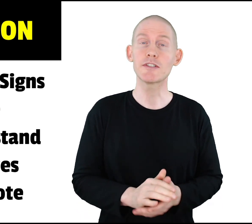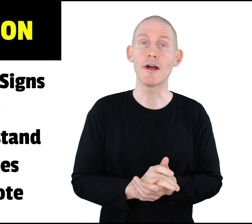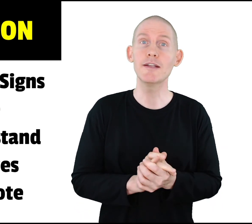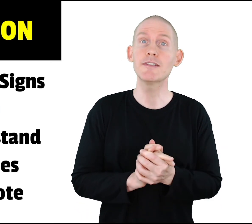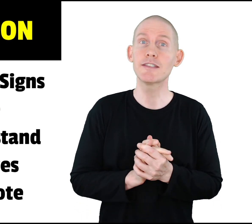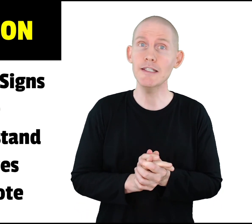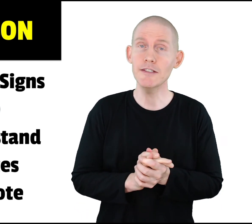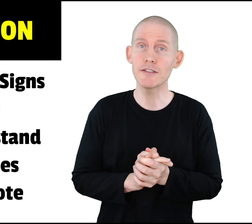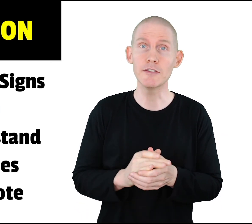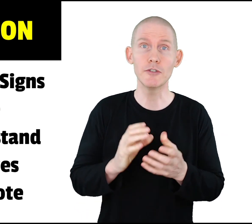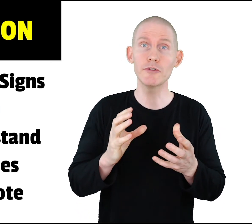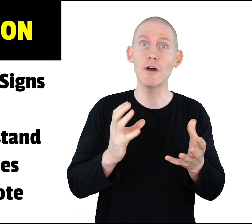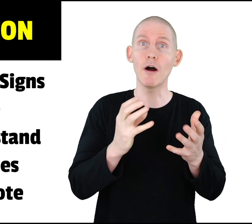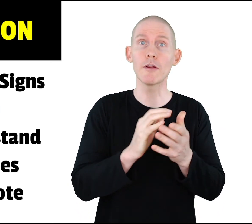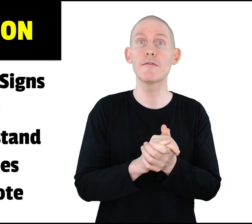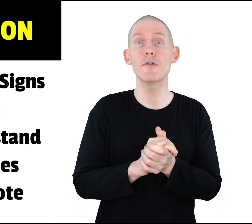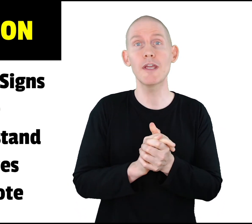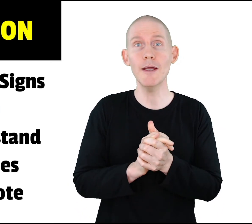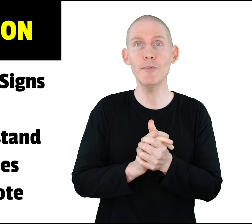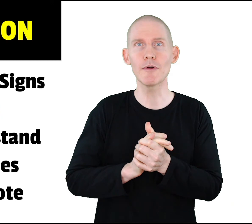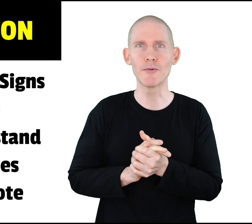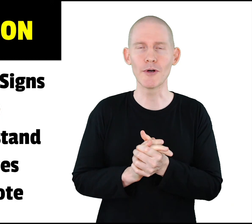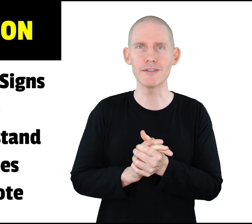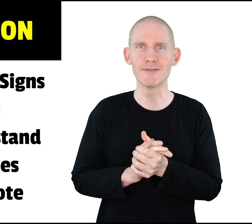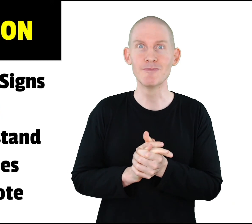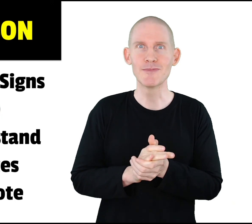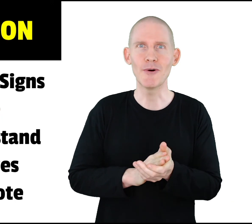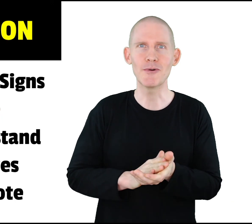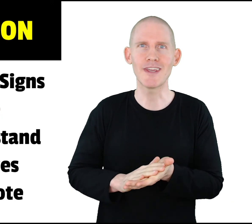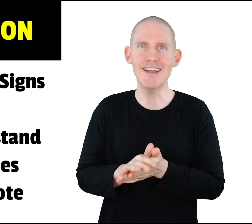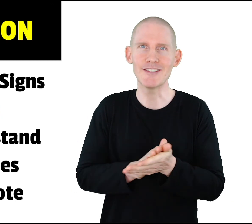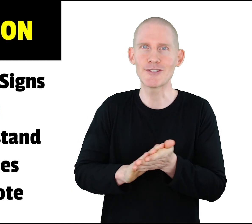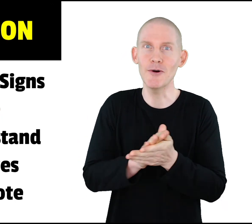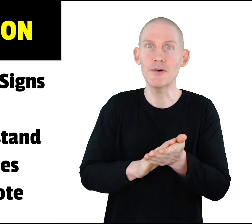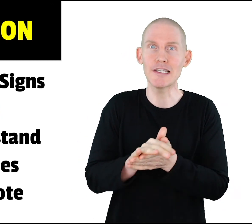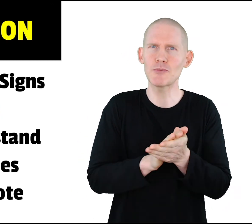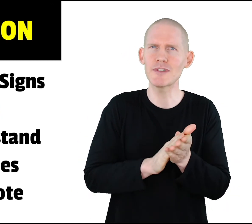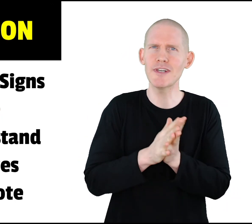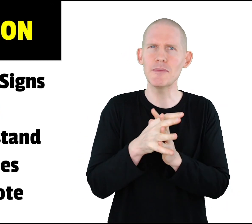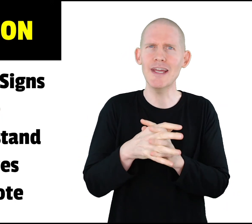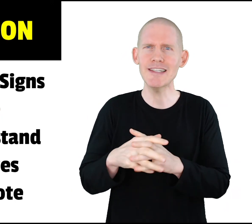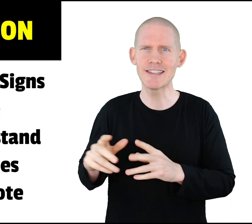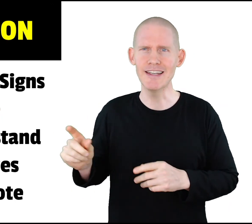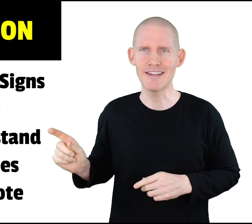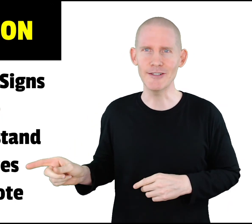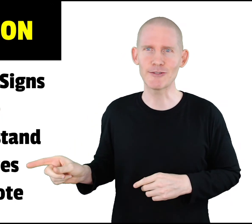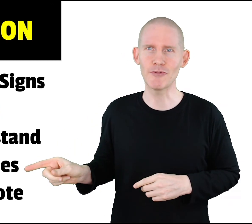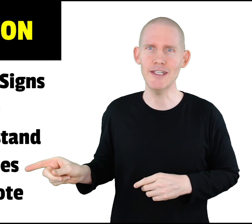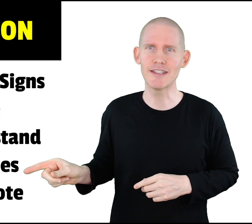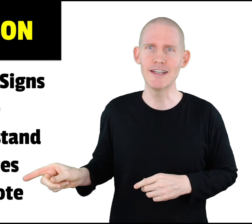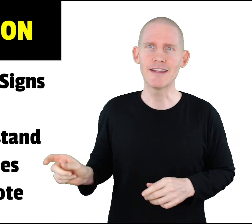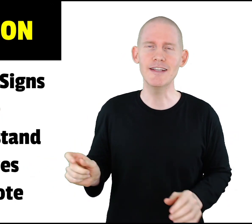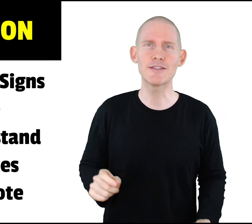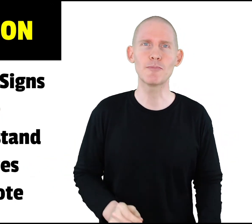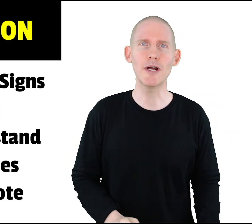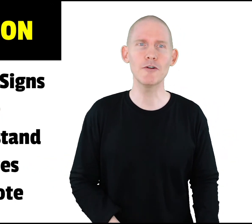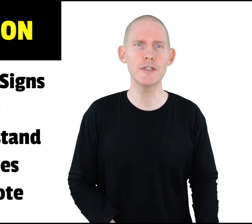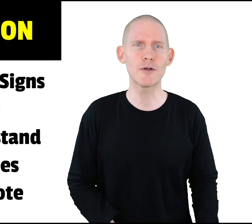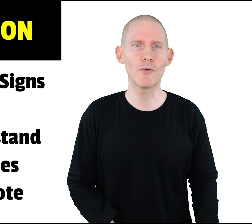signed sentences using all of the vocabulary words. Okay, so guess what's up next? That's right, the inspiring